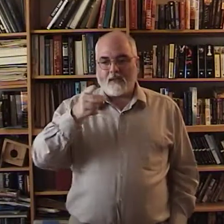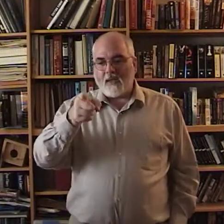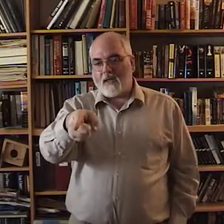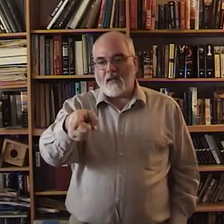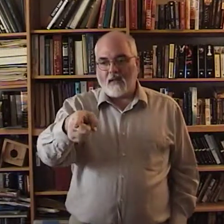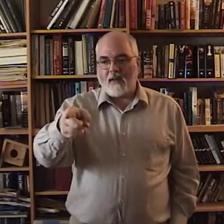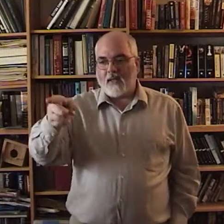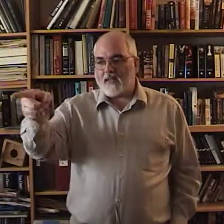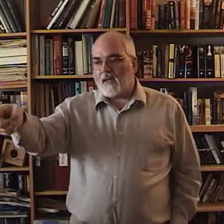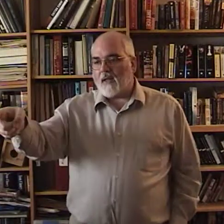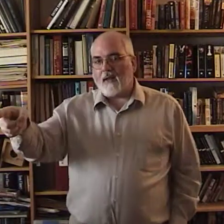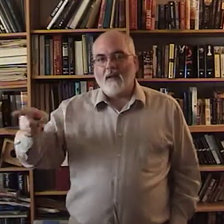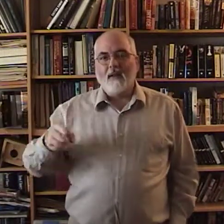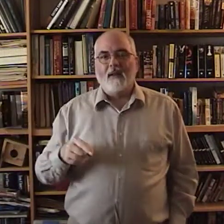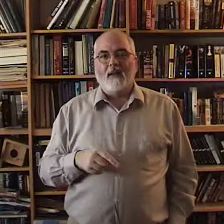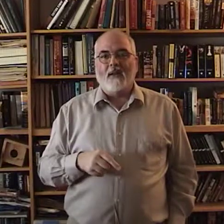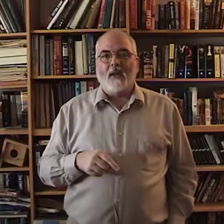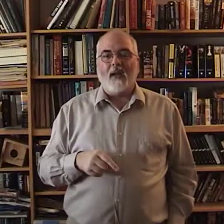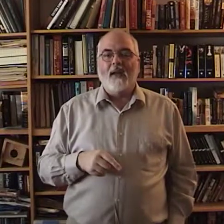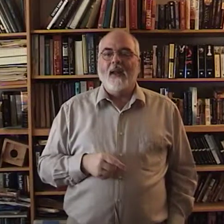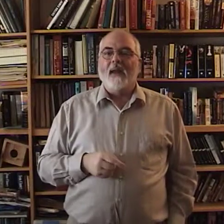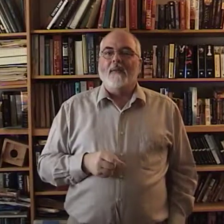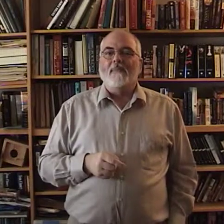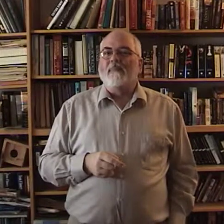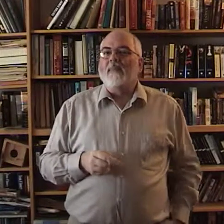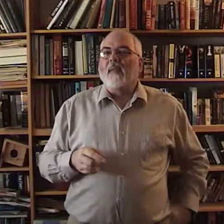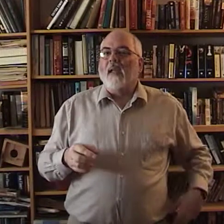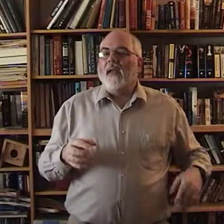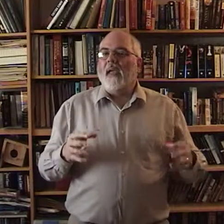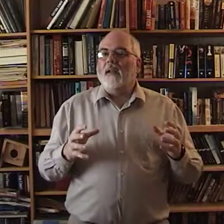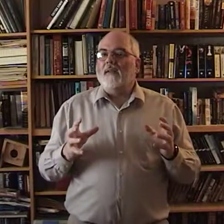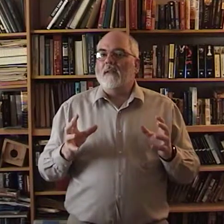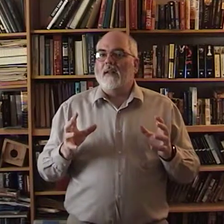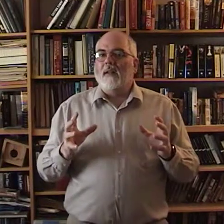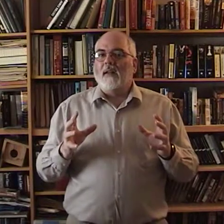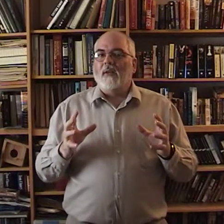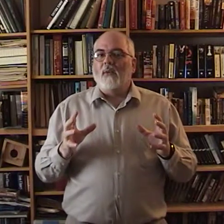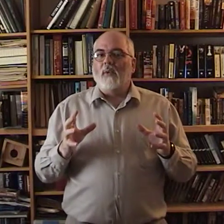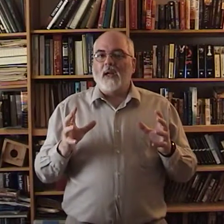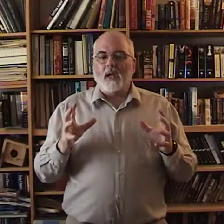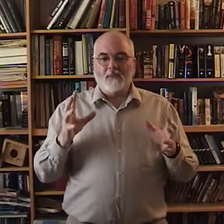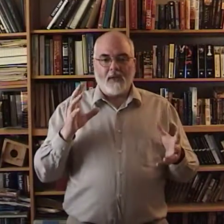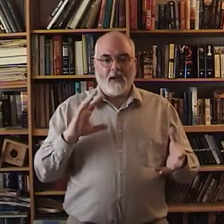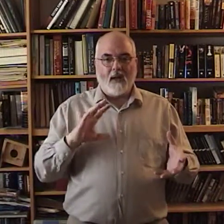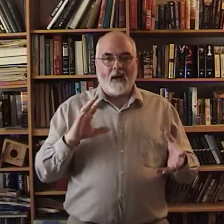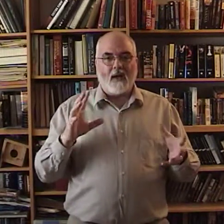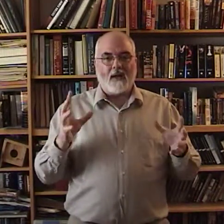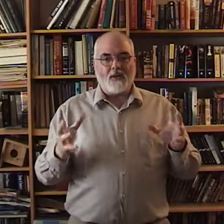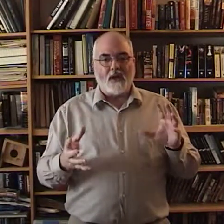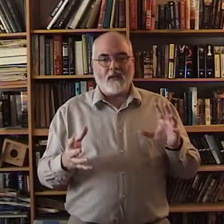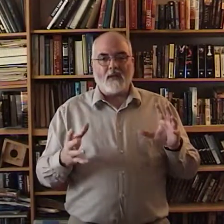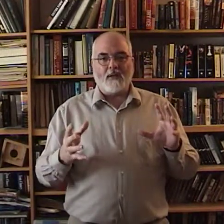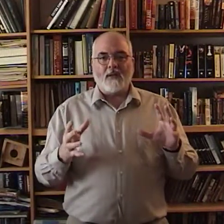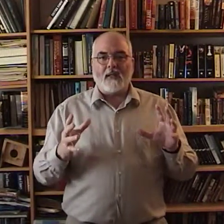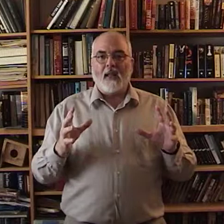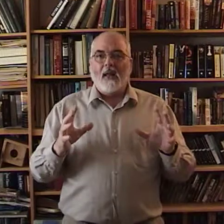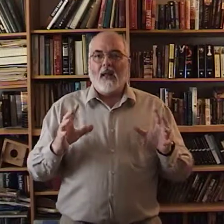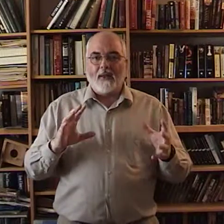he. That's it. Okay, and when it comes to God and Jesus and the